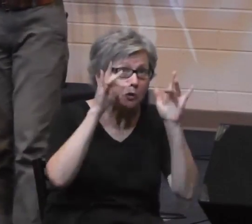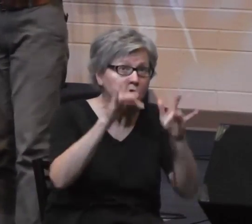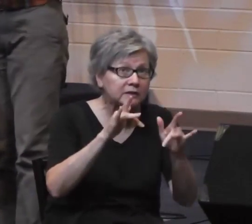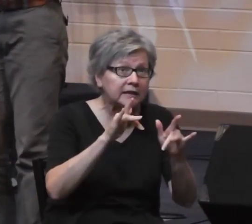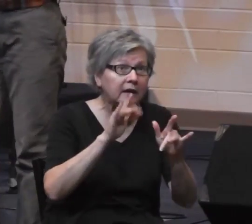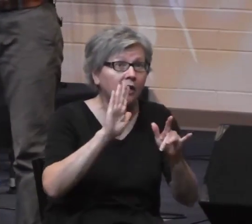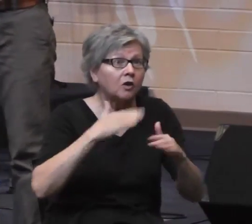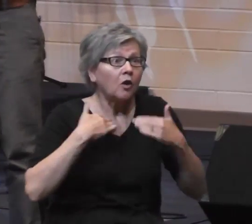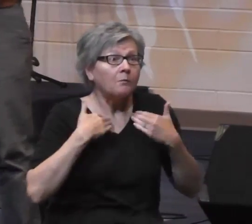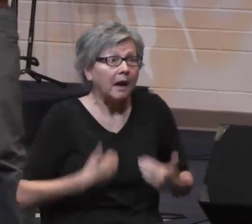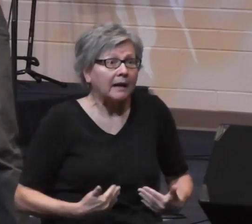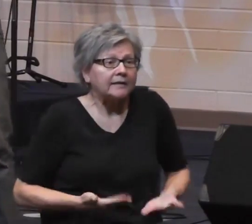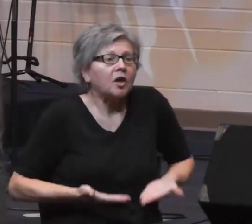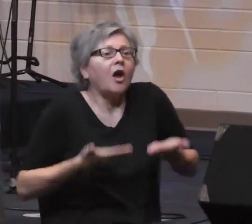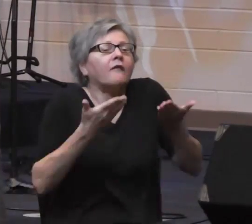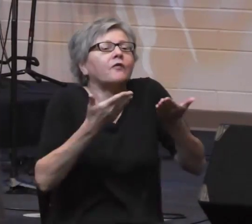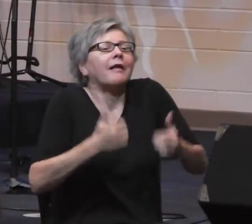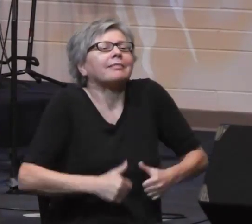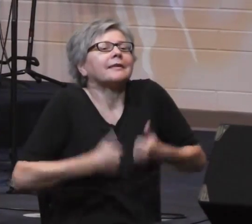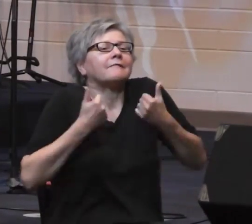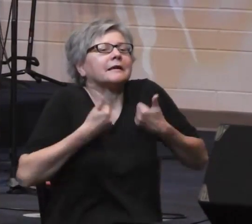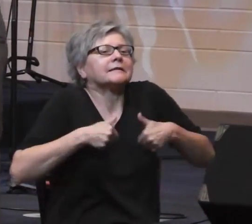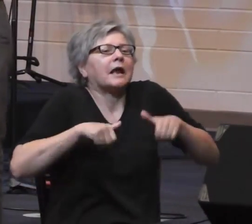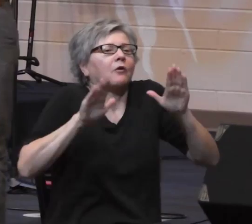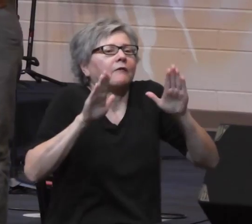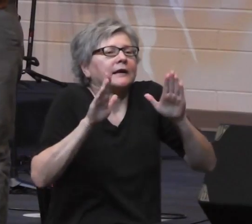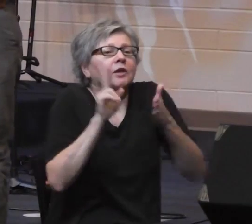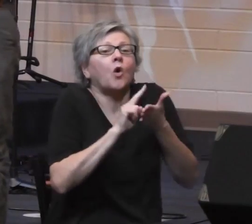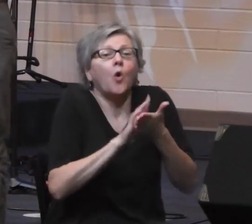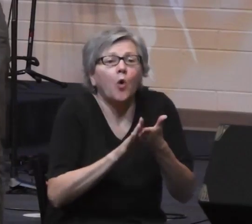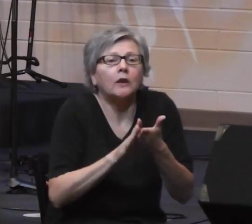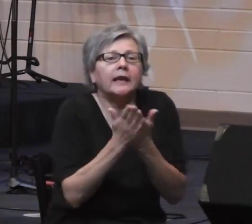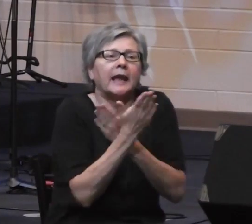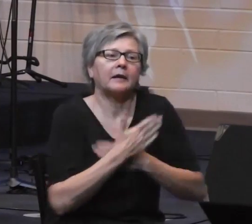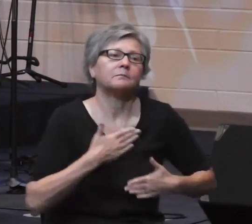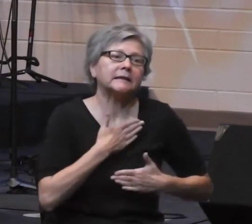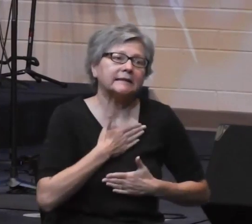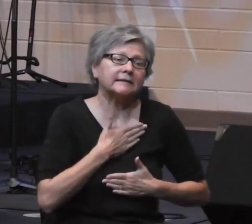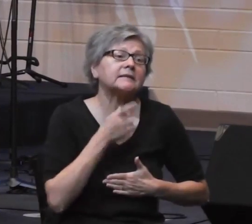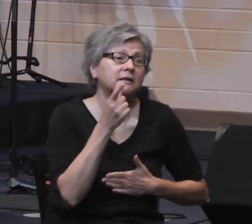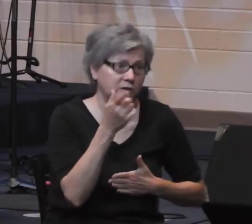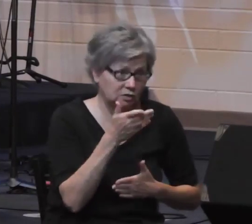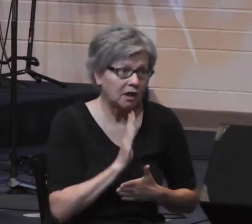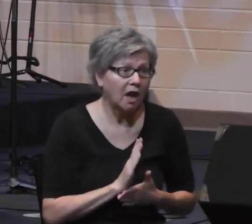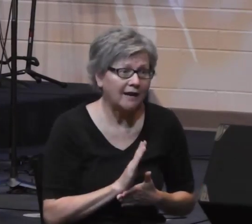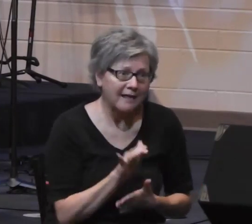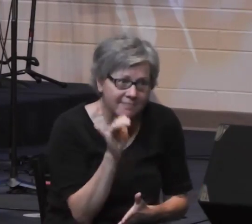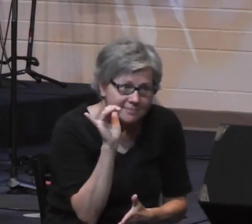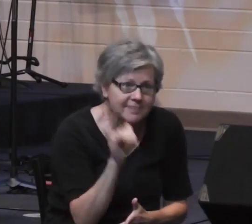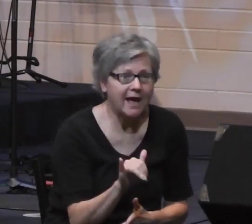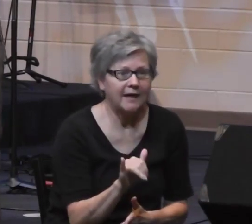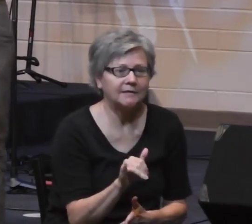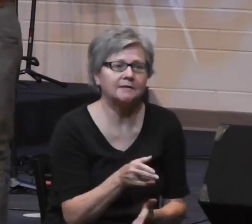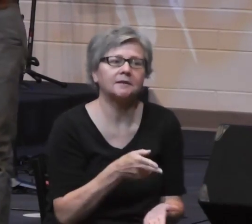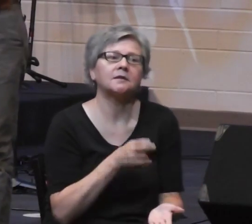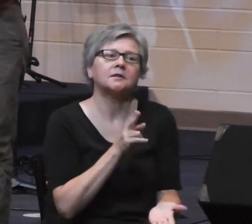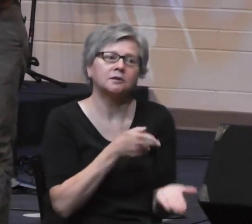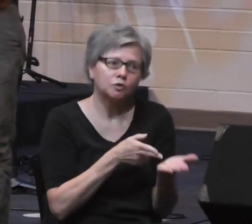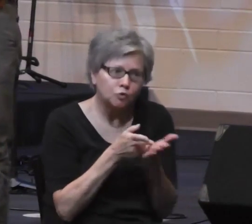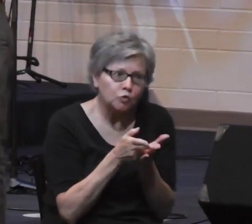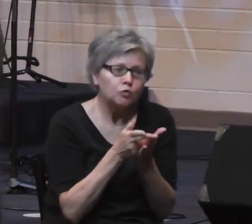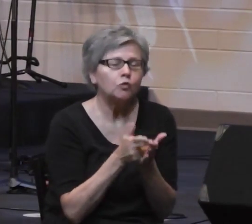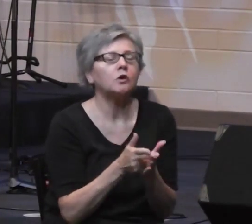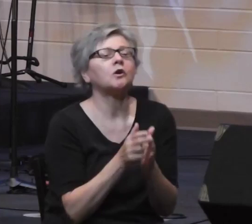your bodies as a living sacrifice, holy and pleasing to God. This is